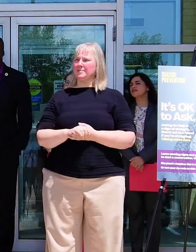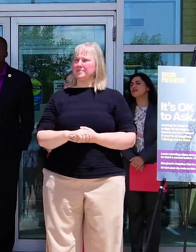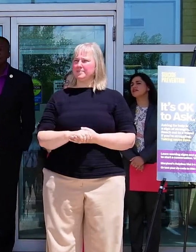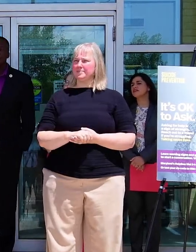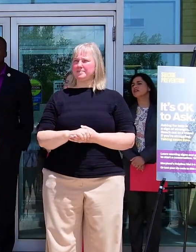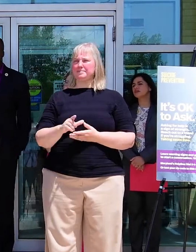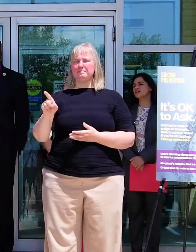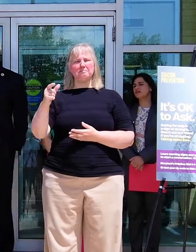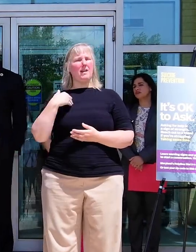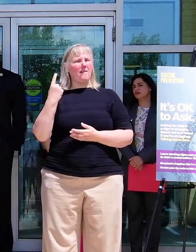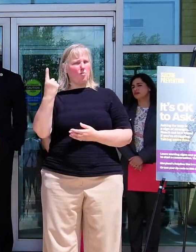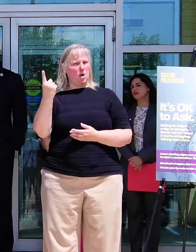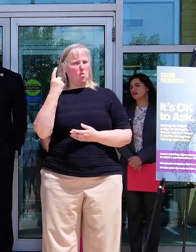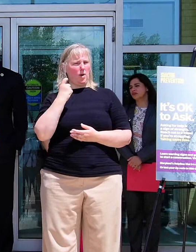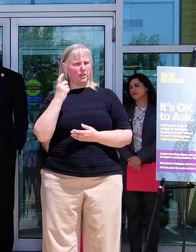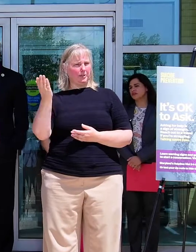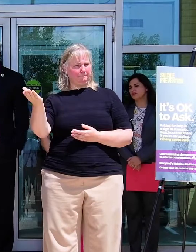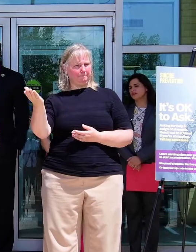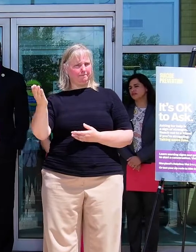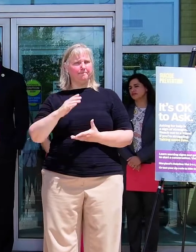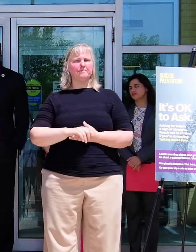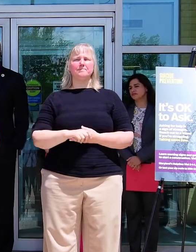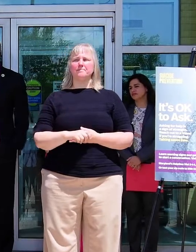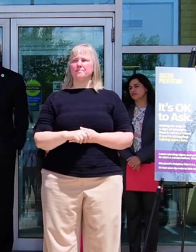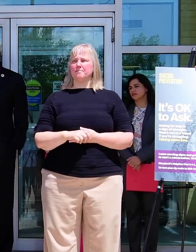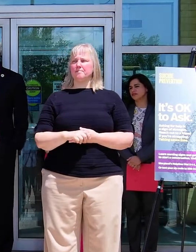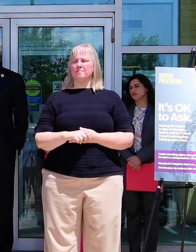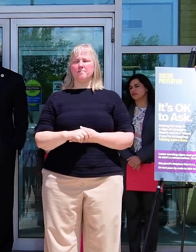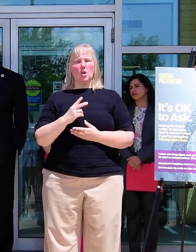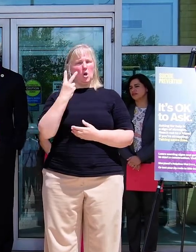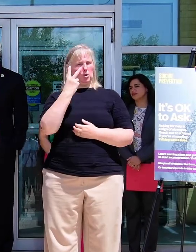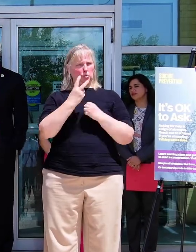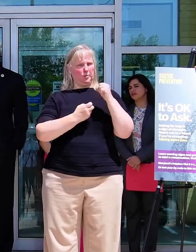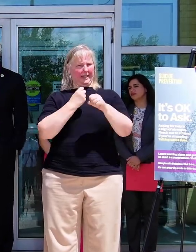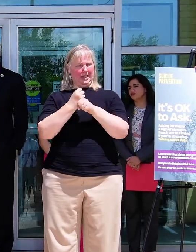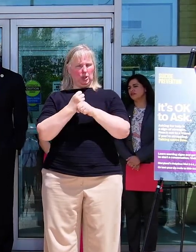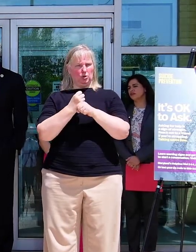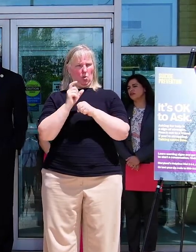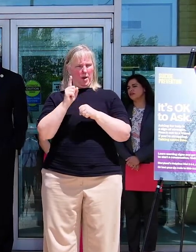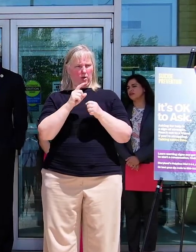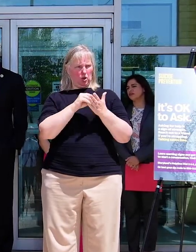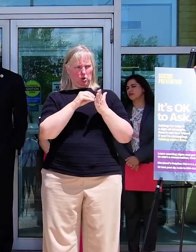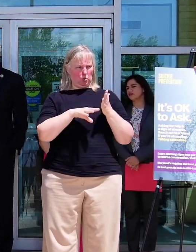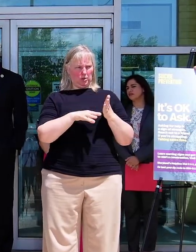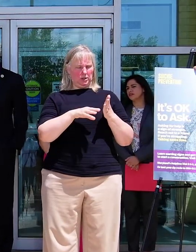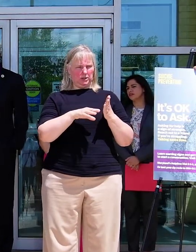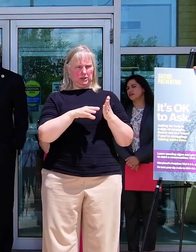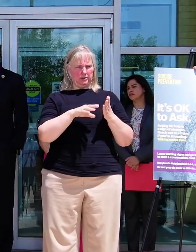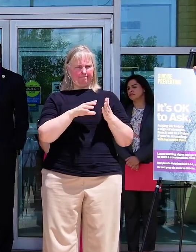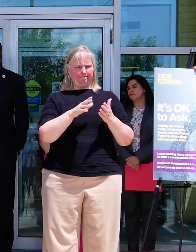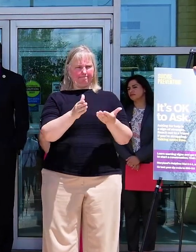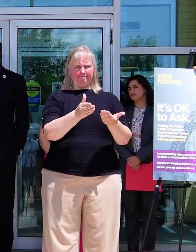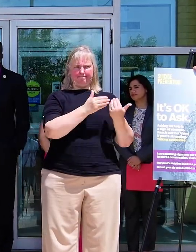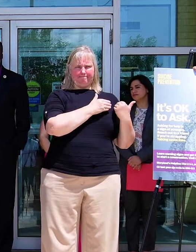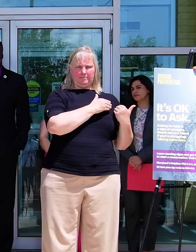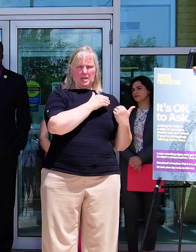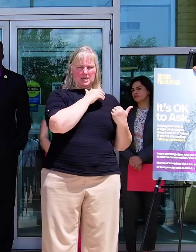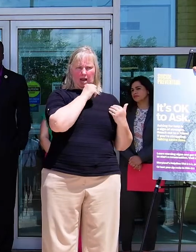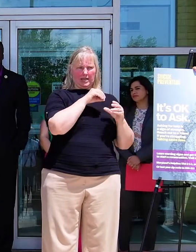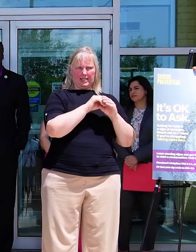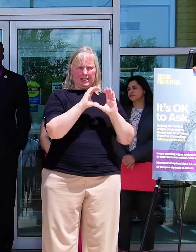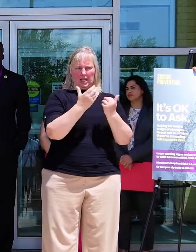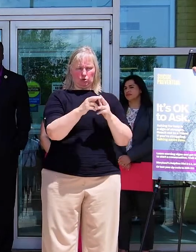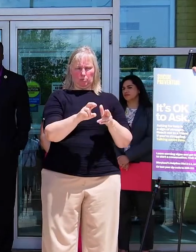I have one question. The 2 years where the students weren't in the classroom, we talked about